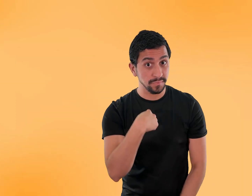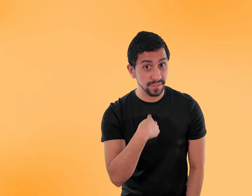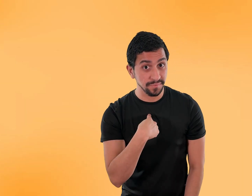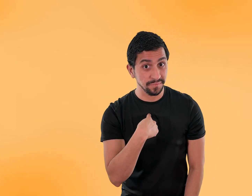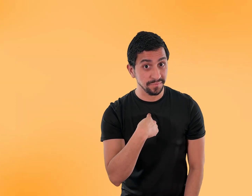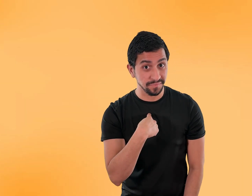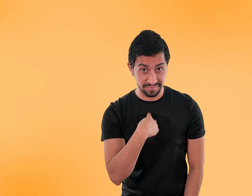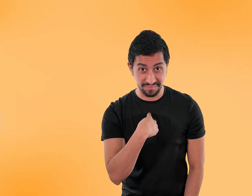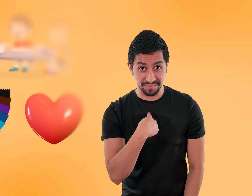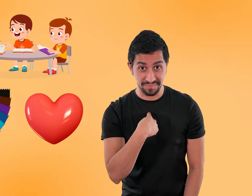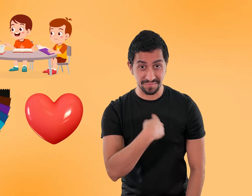me.